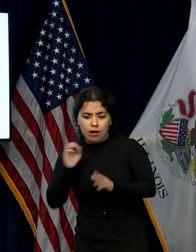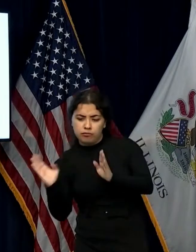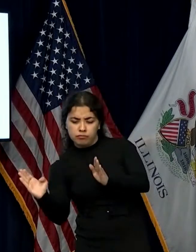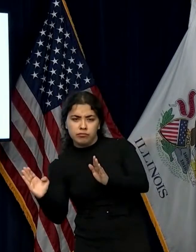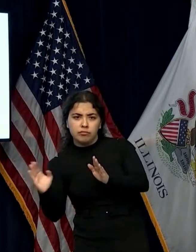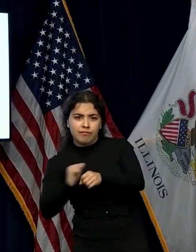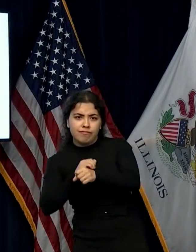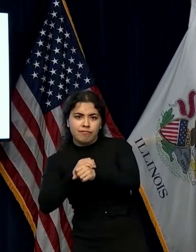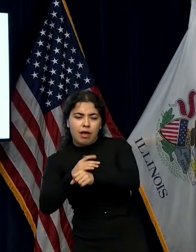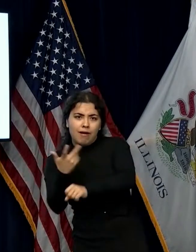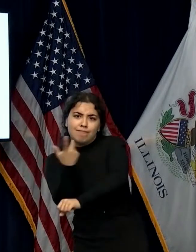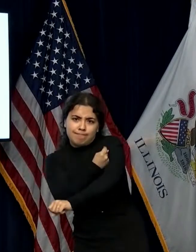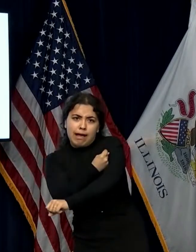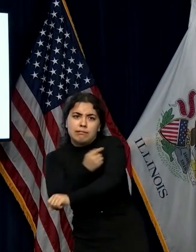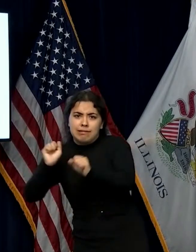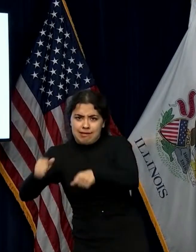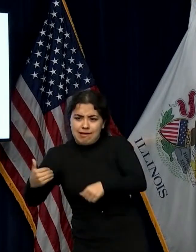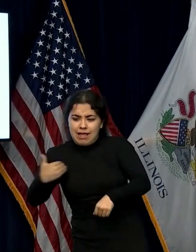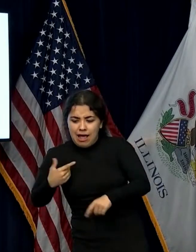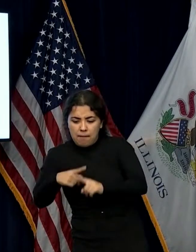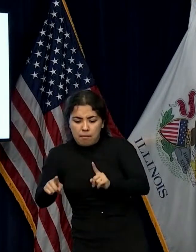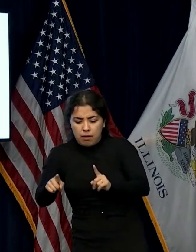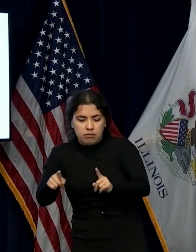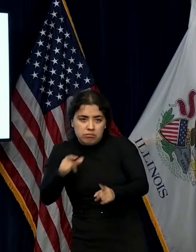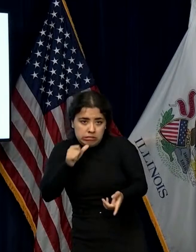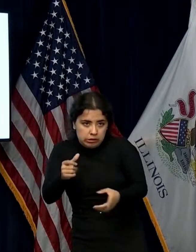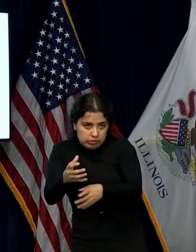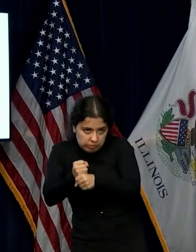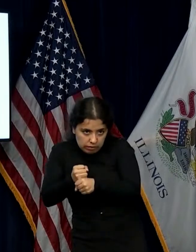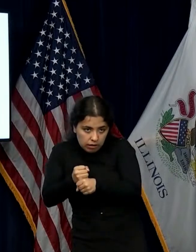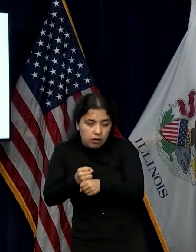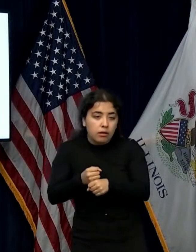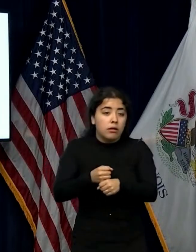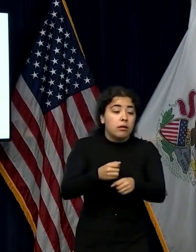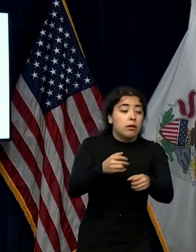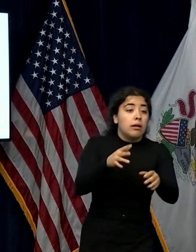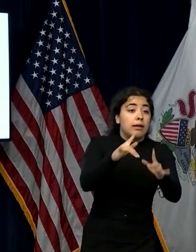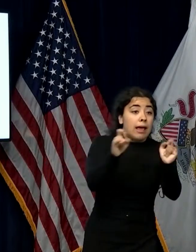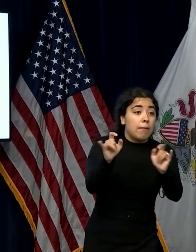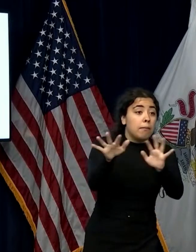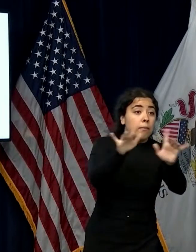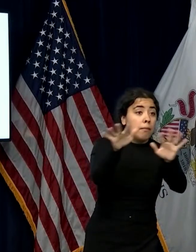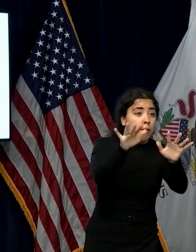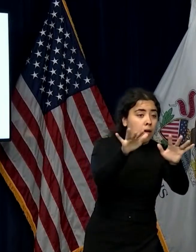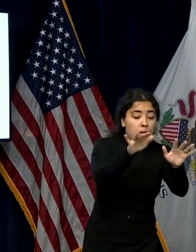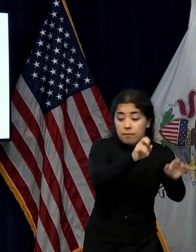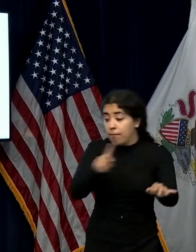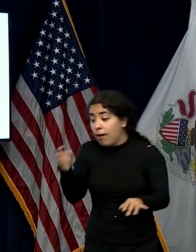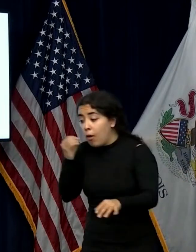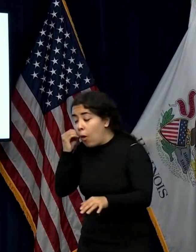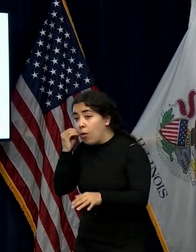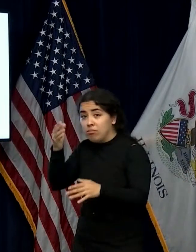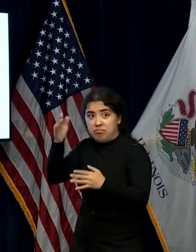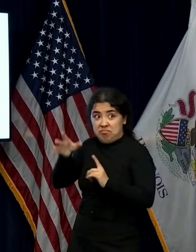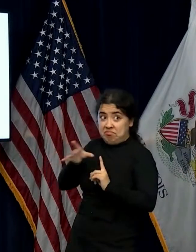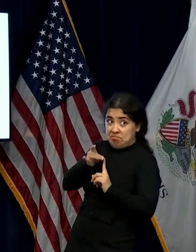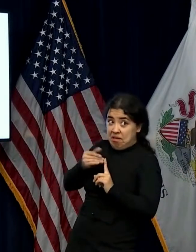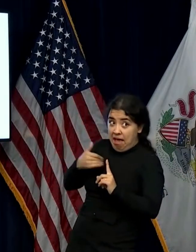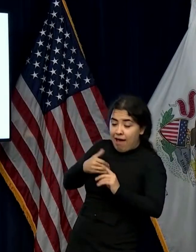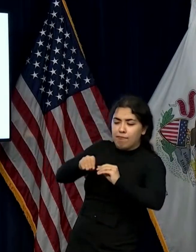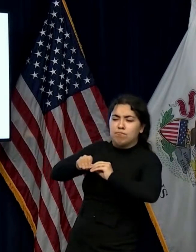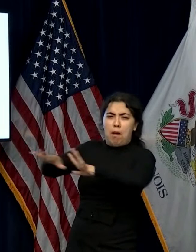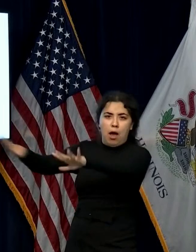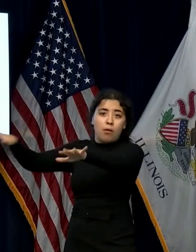home with the virus and unintentionally spread it to others. And among the youth camp cases that